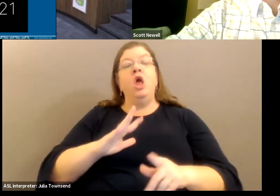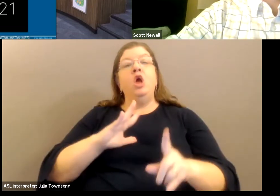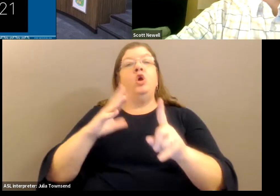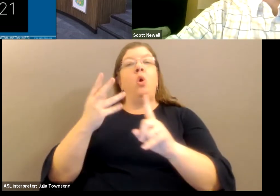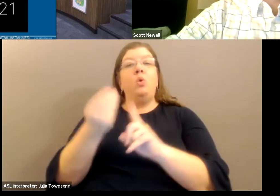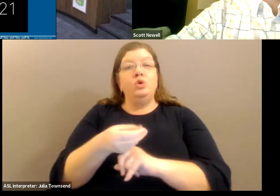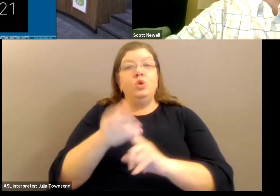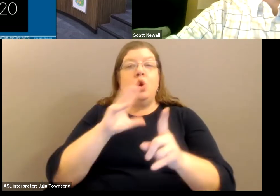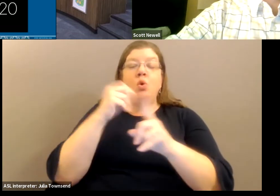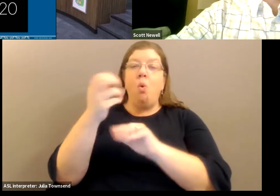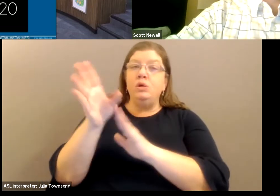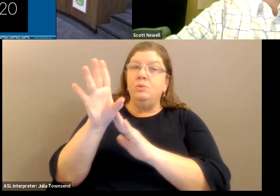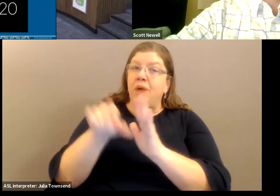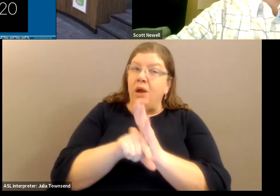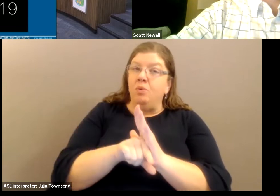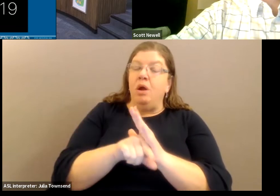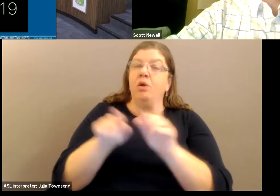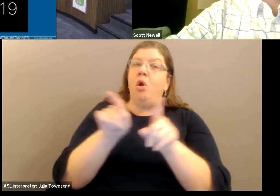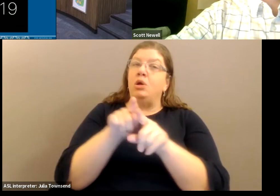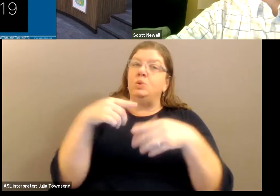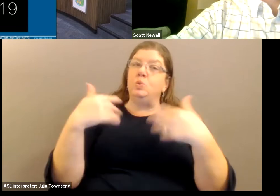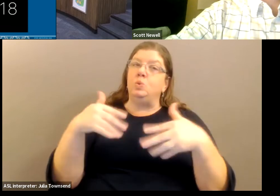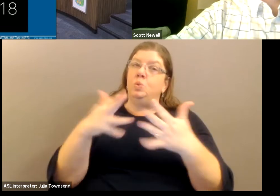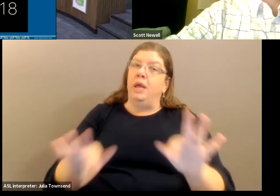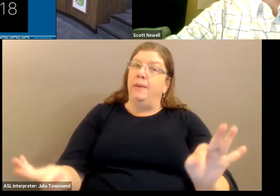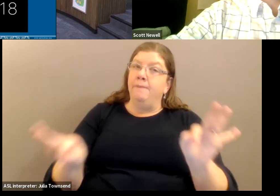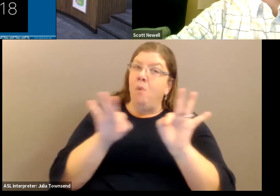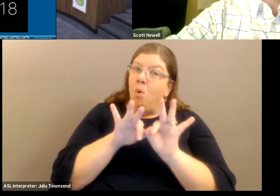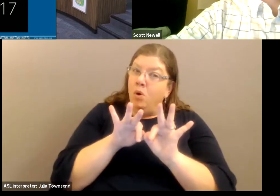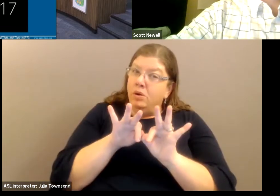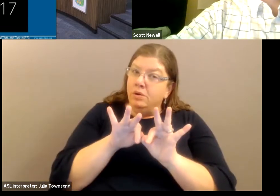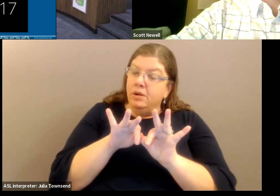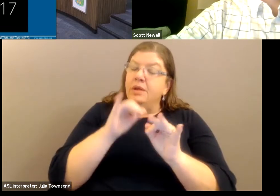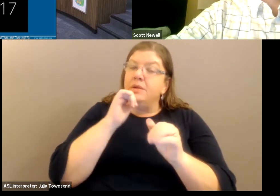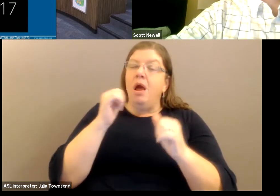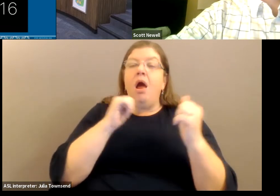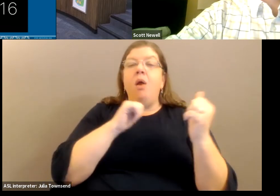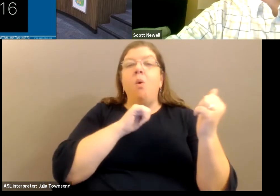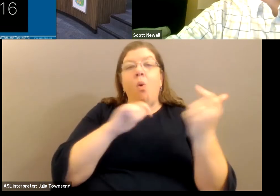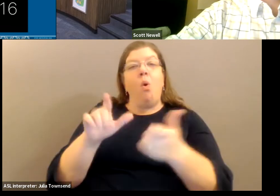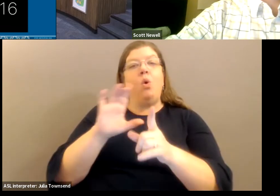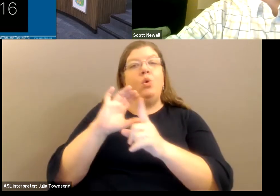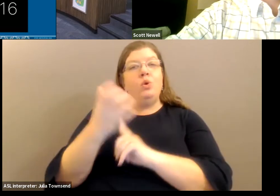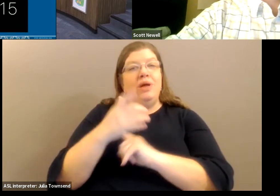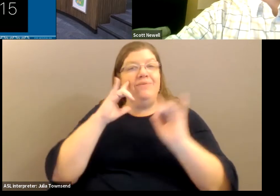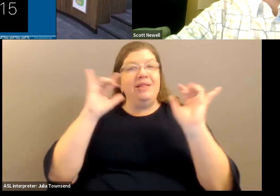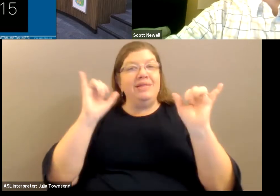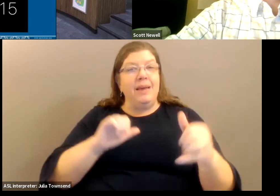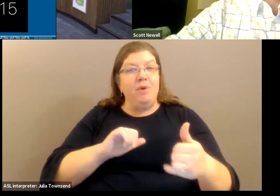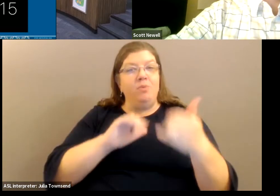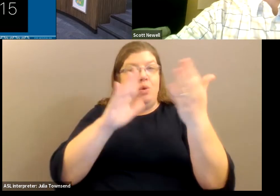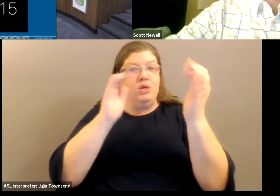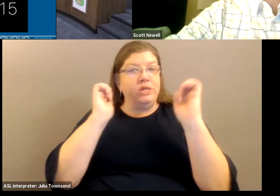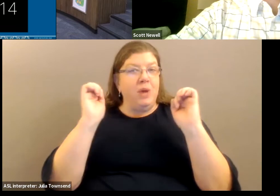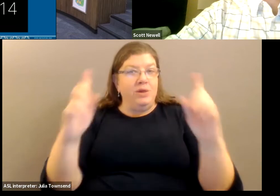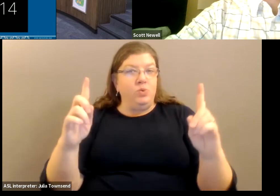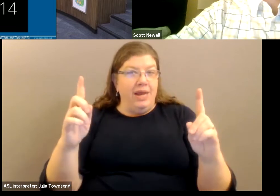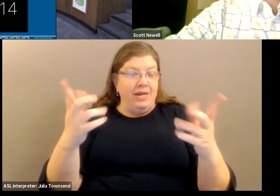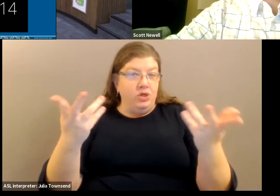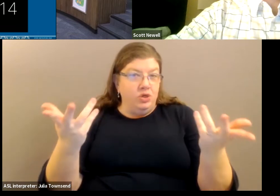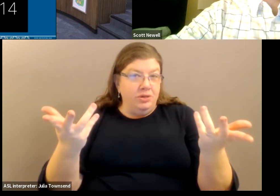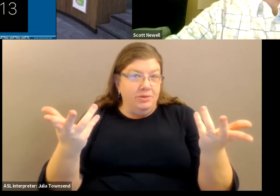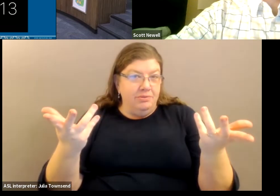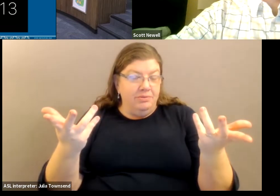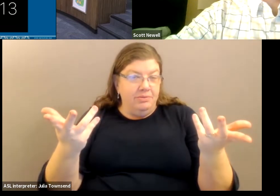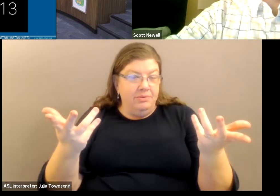is also very important. And not all cultures have the same approach towards education. And